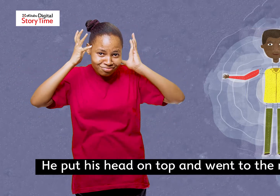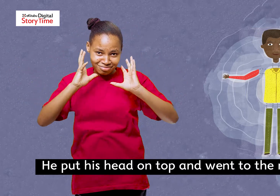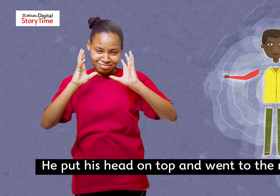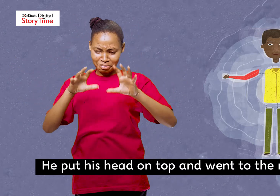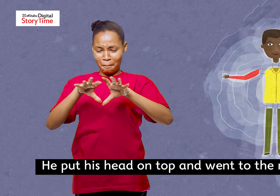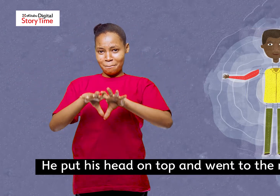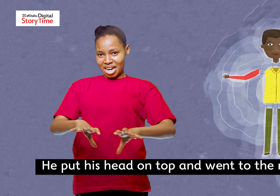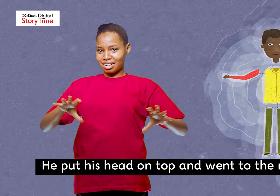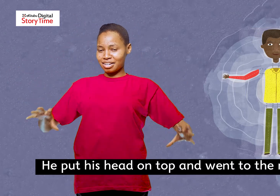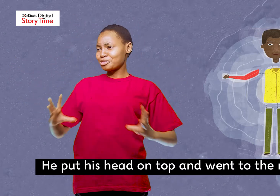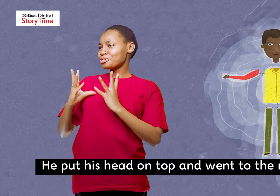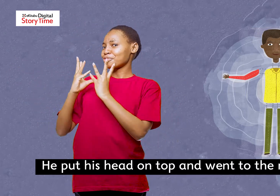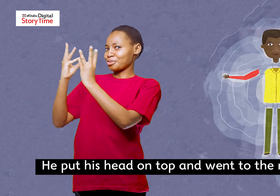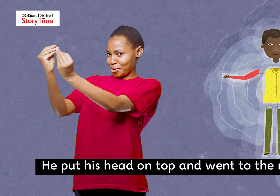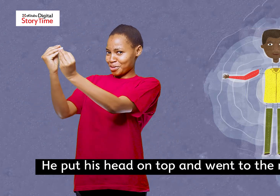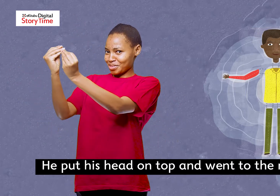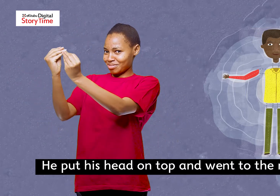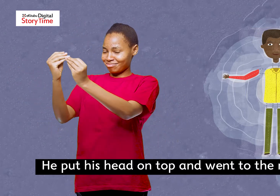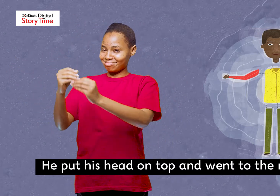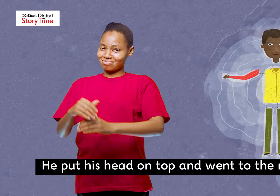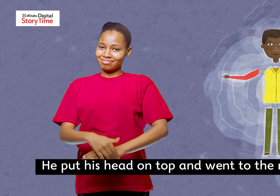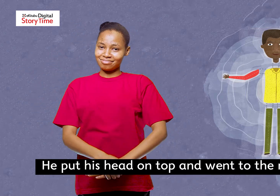He put his head on top and went to the market.